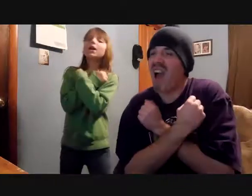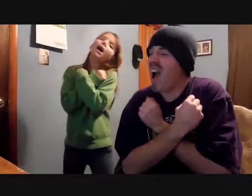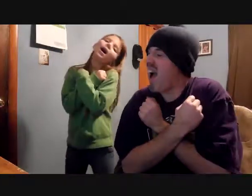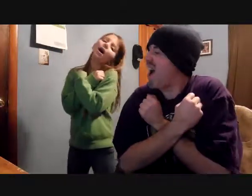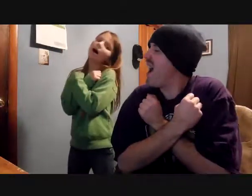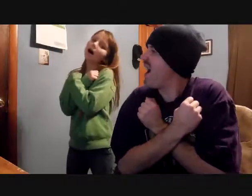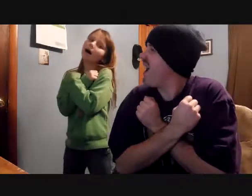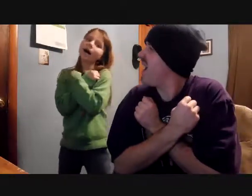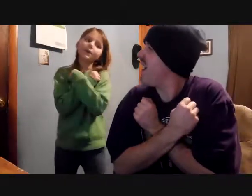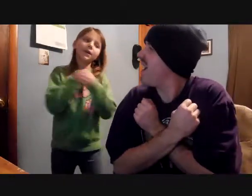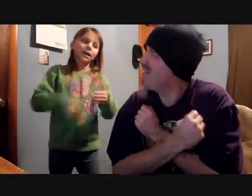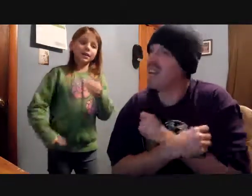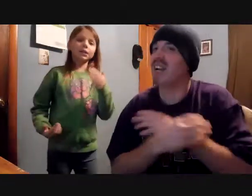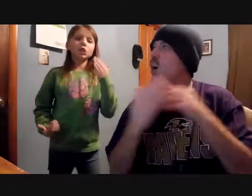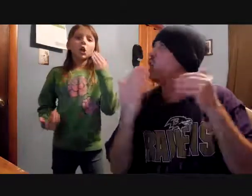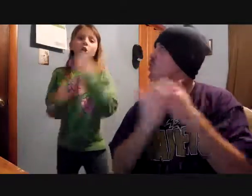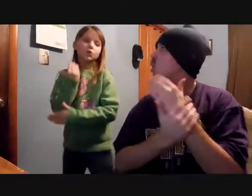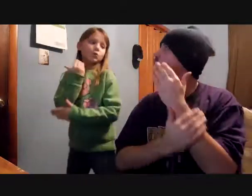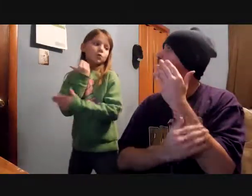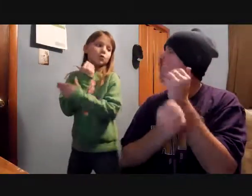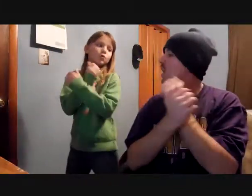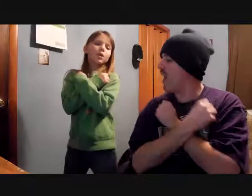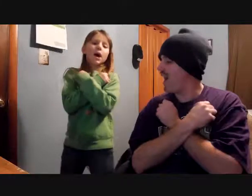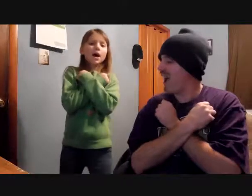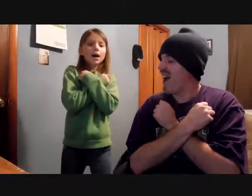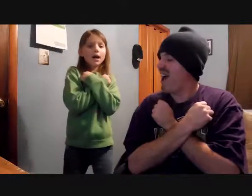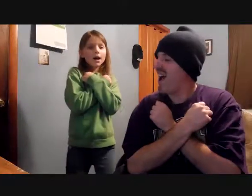alone I can be you alone